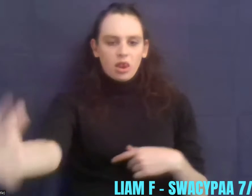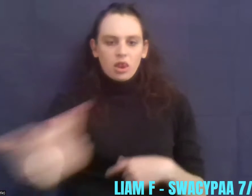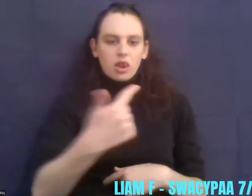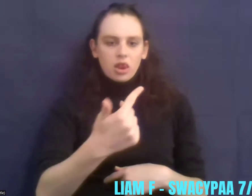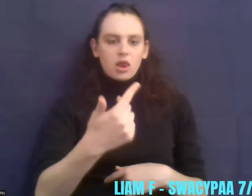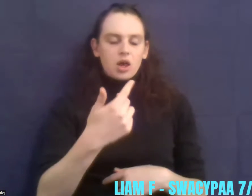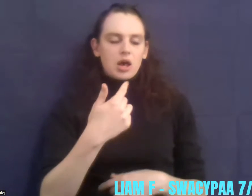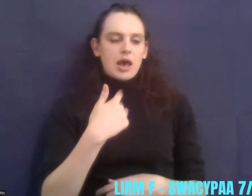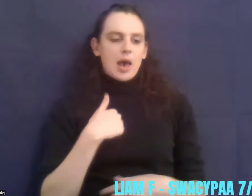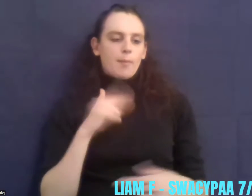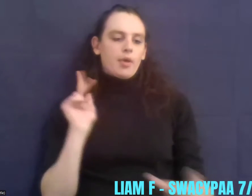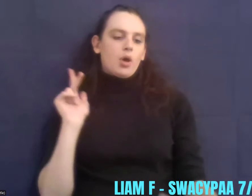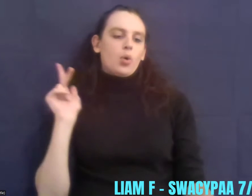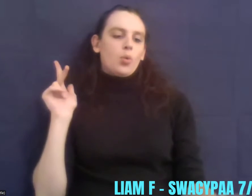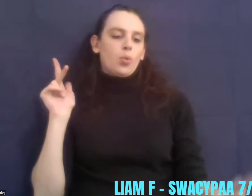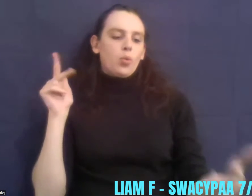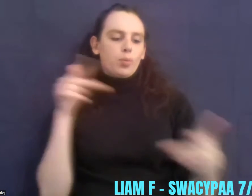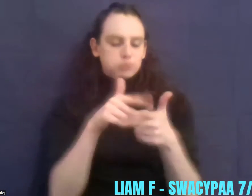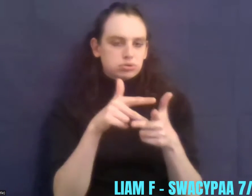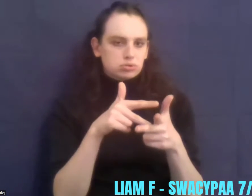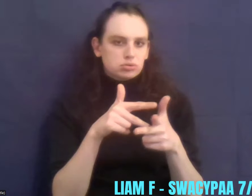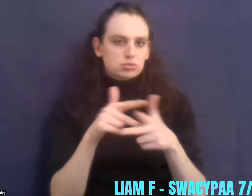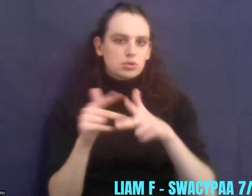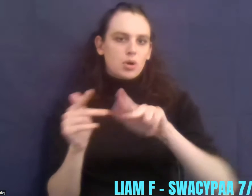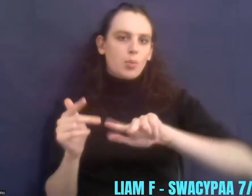sign and flipped his truck.